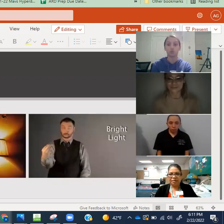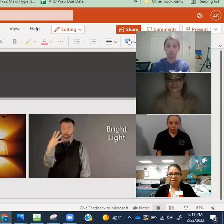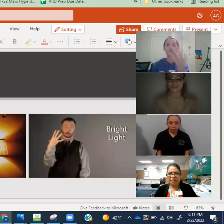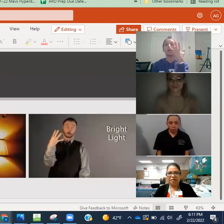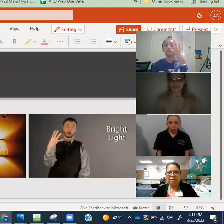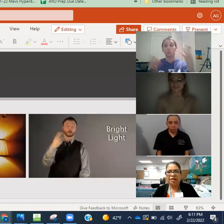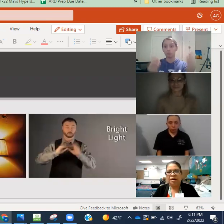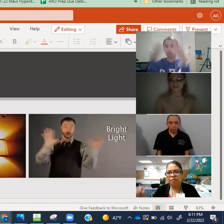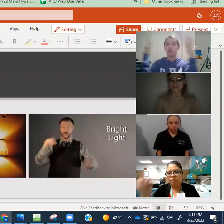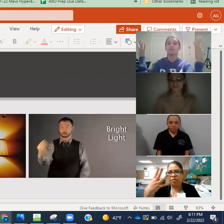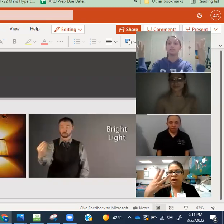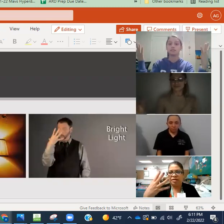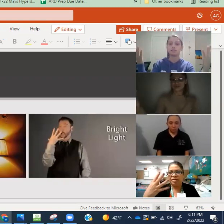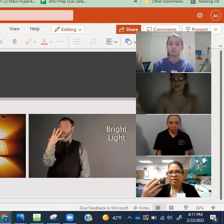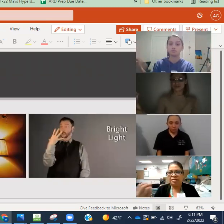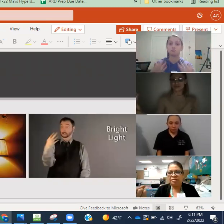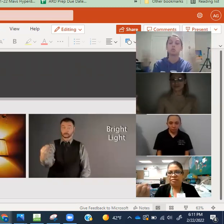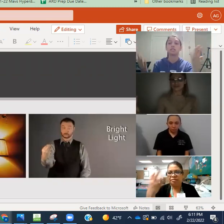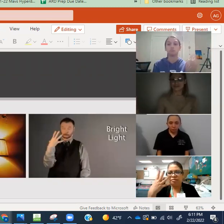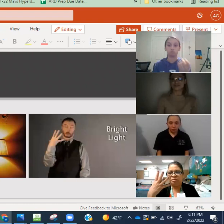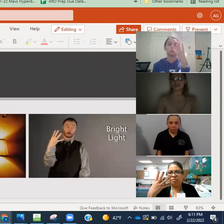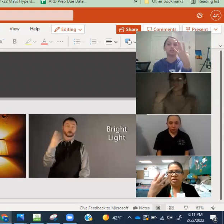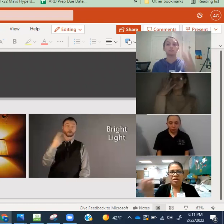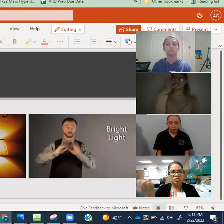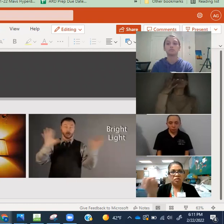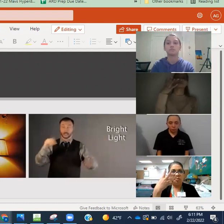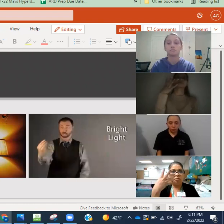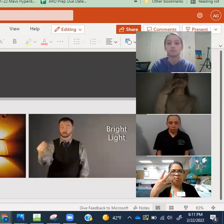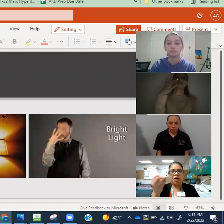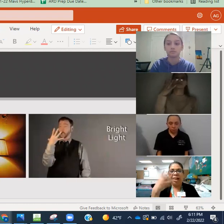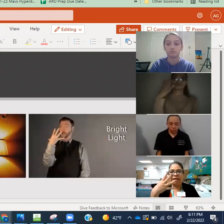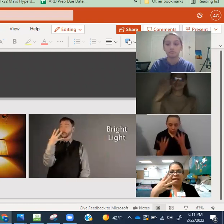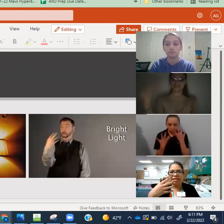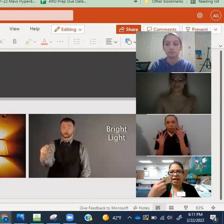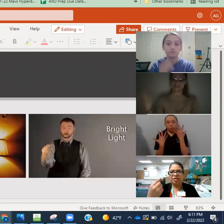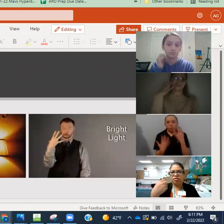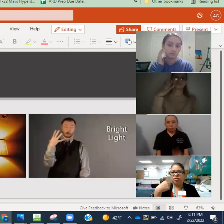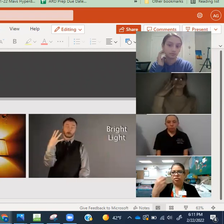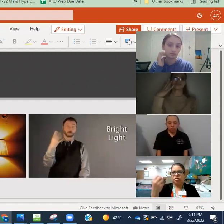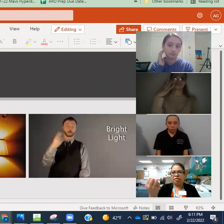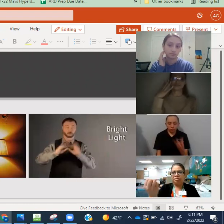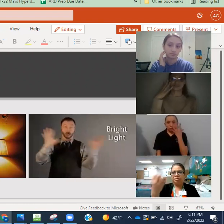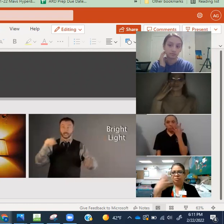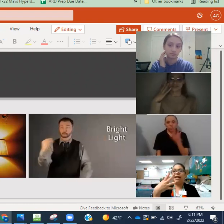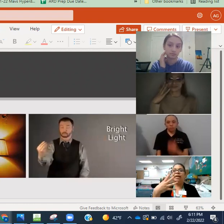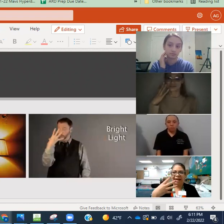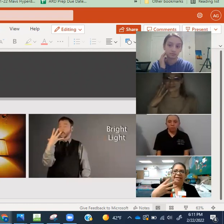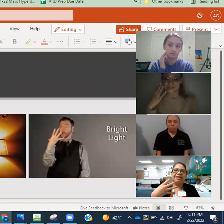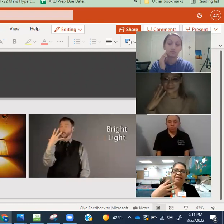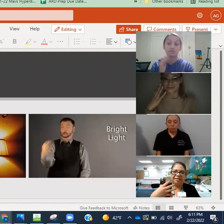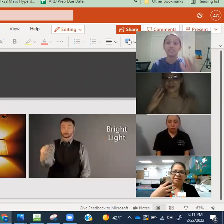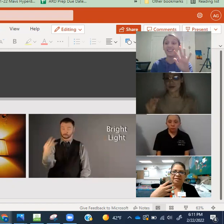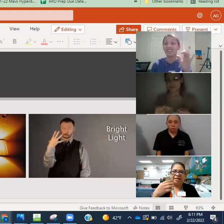Yeah. So bright or bright. Bright. So bright is like to the bright